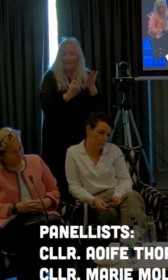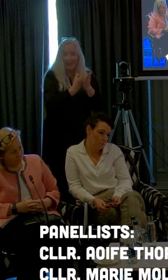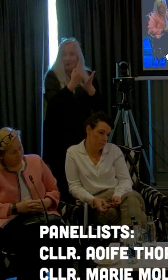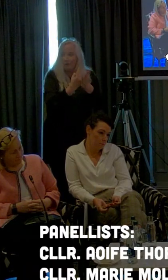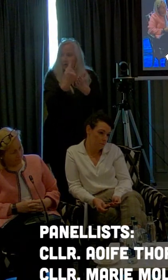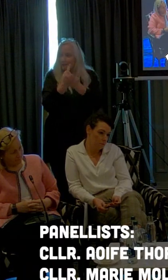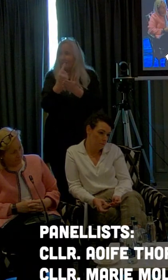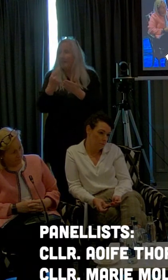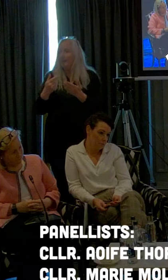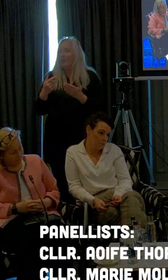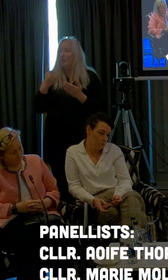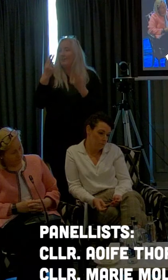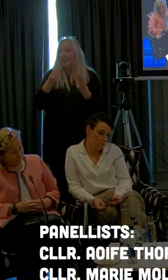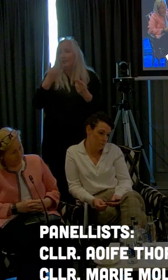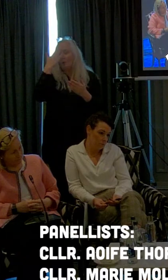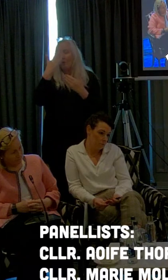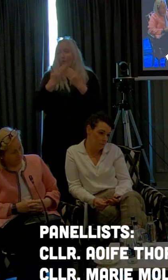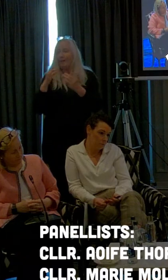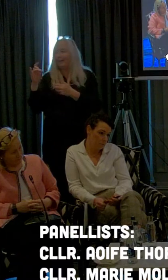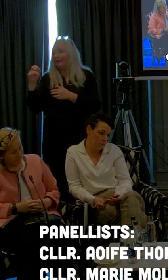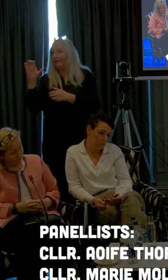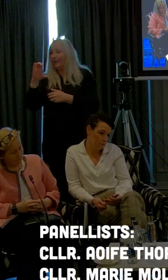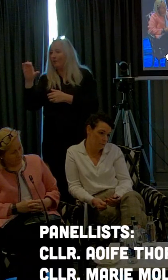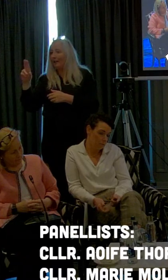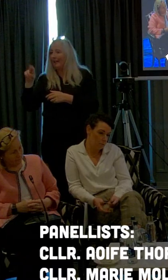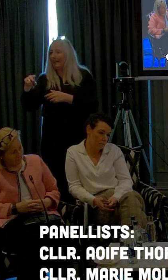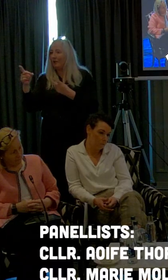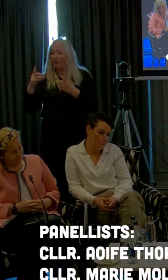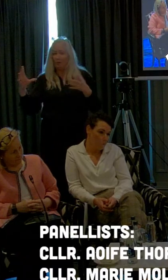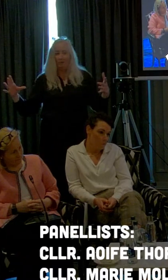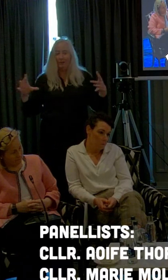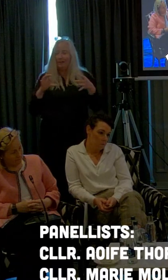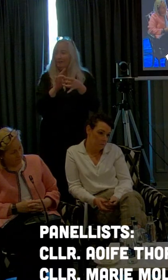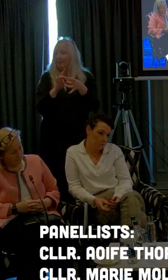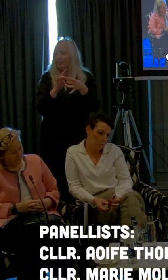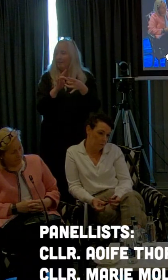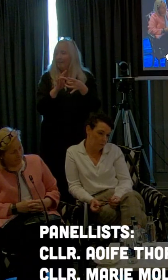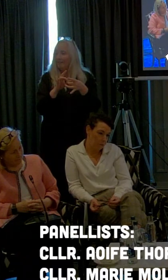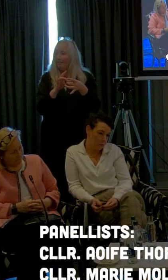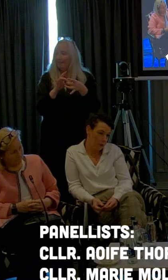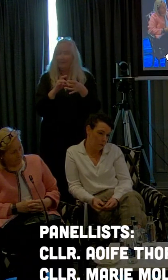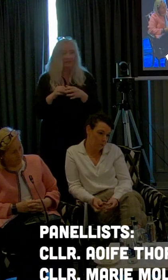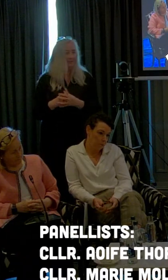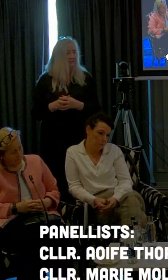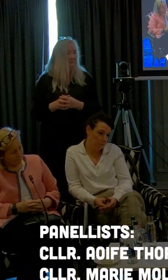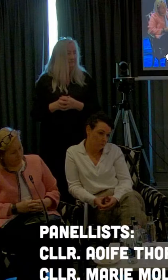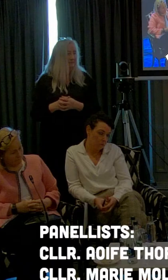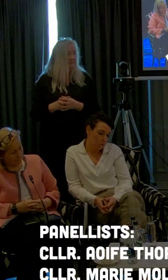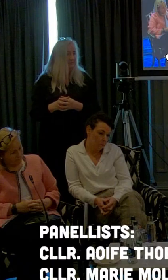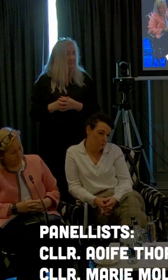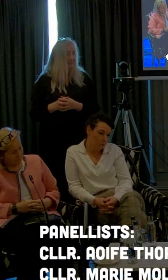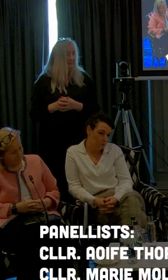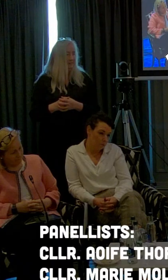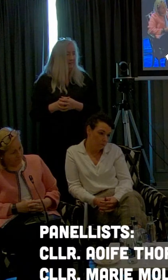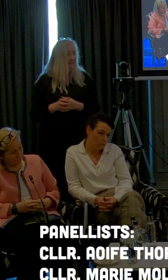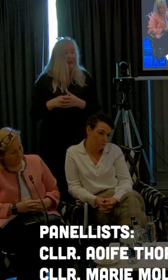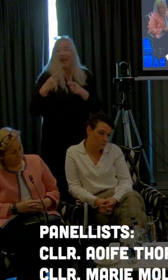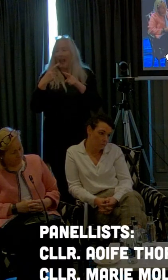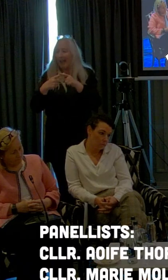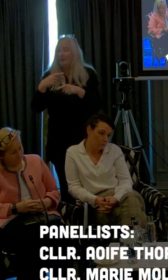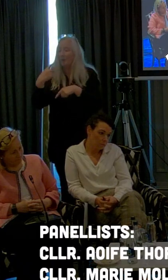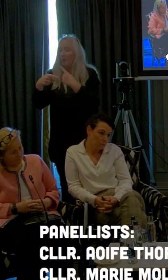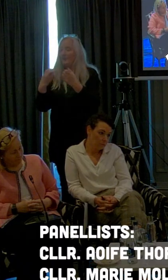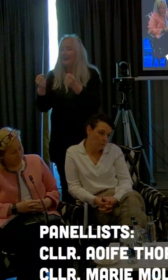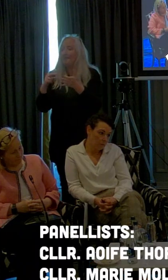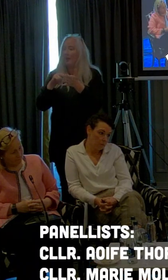throughout the whole county anyway. But that's the only way I can describe. I didn't have the plan before I went in because I was co-opted, but I knew what I wanted